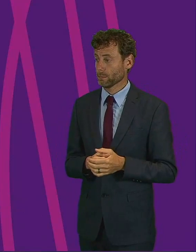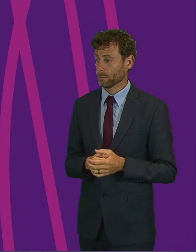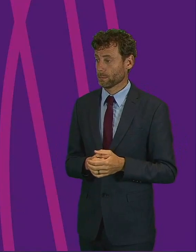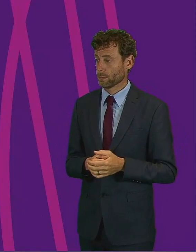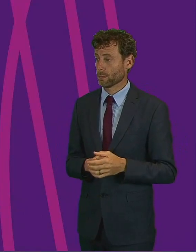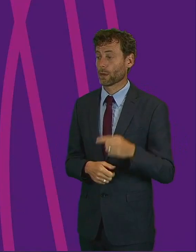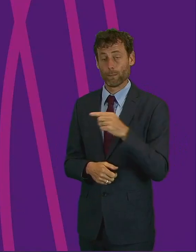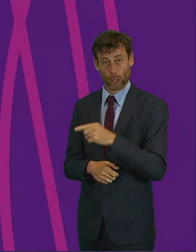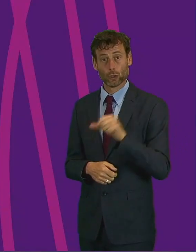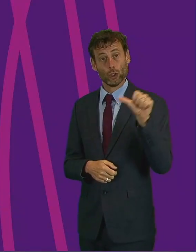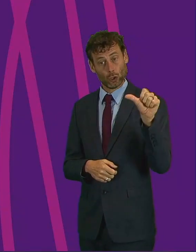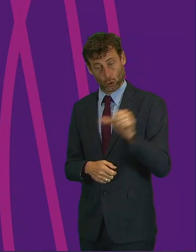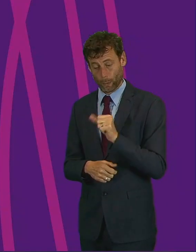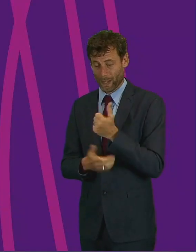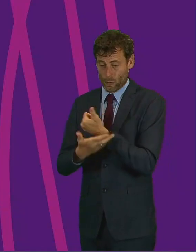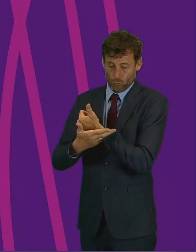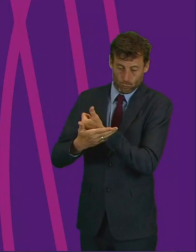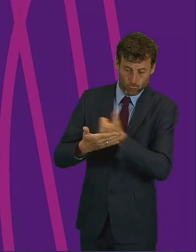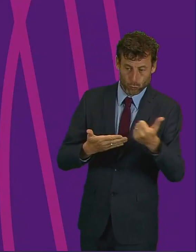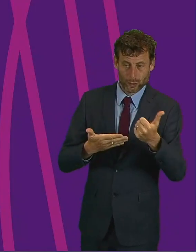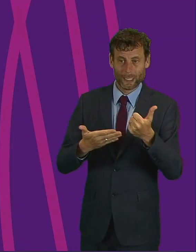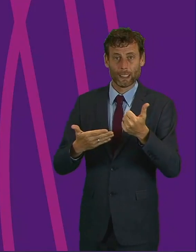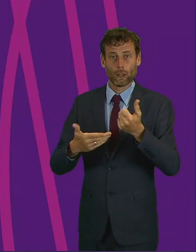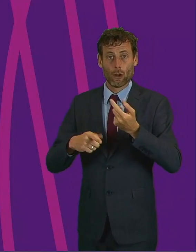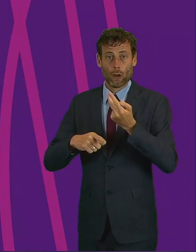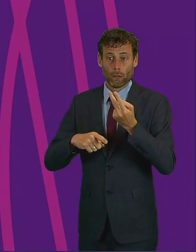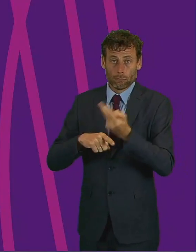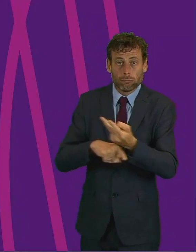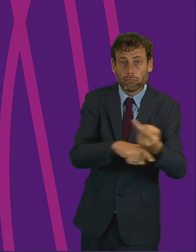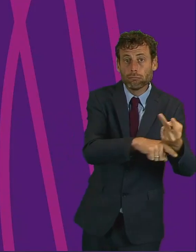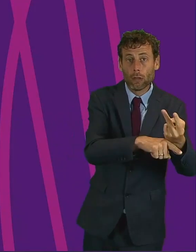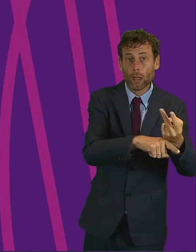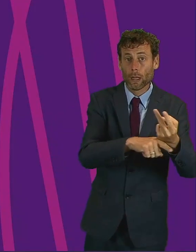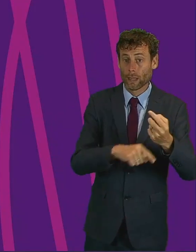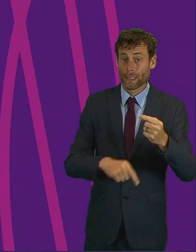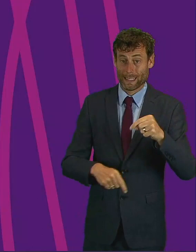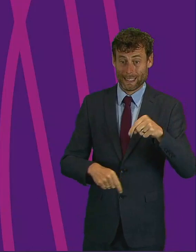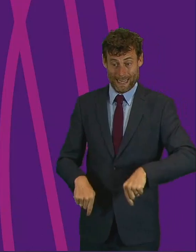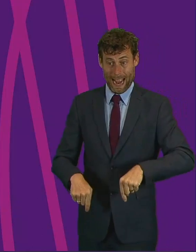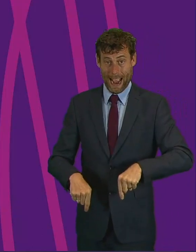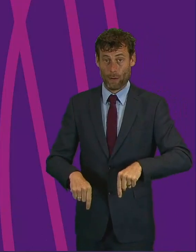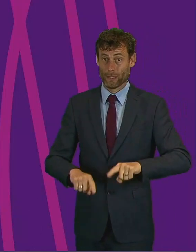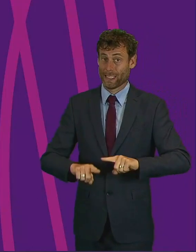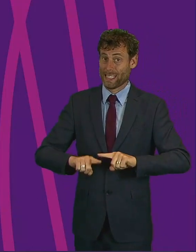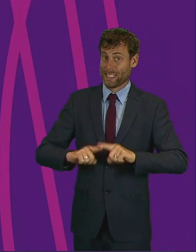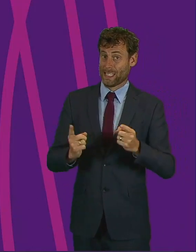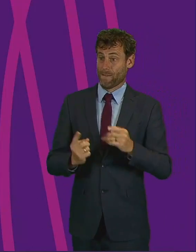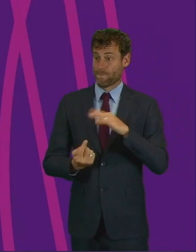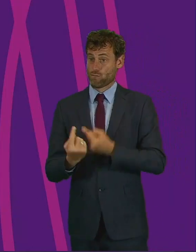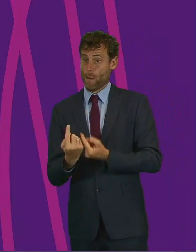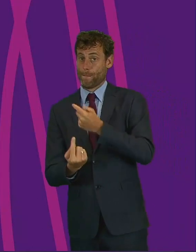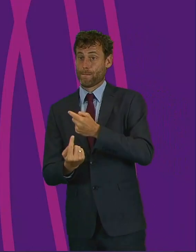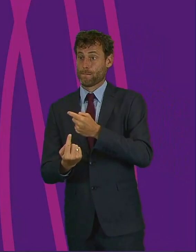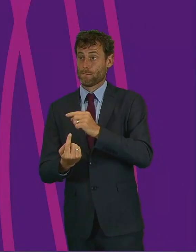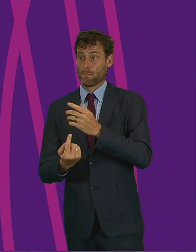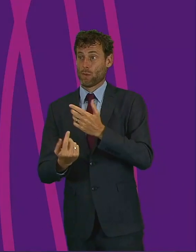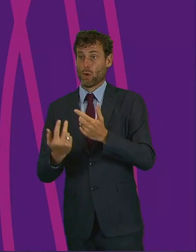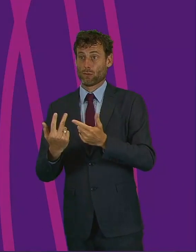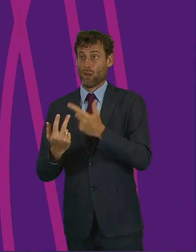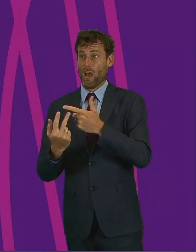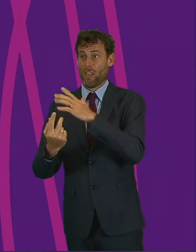that routine regular part of it is different in Scotland to how it certainly was anticipated to be elsewhere in the UK.